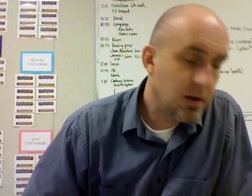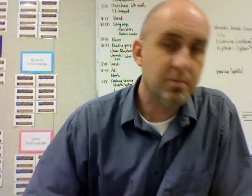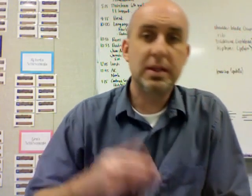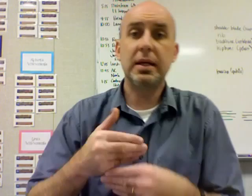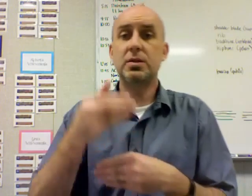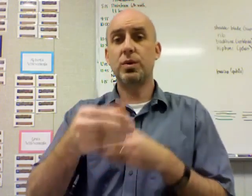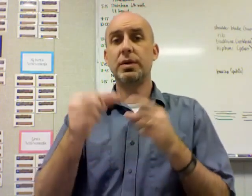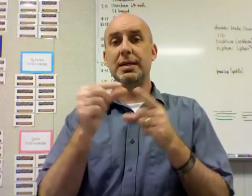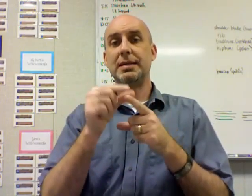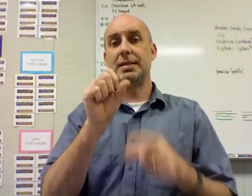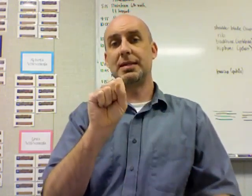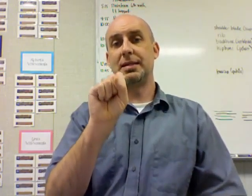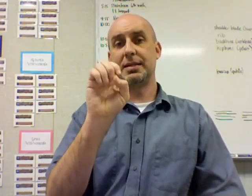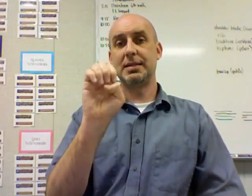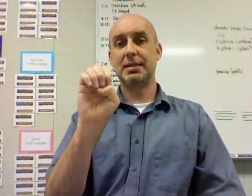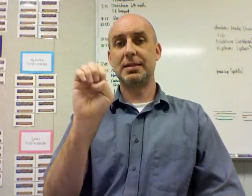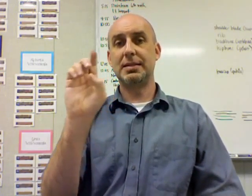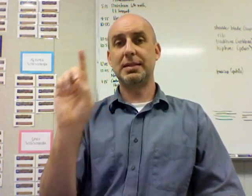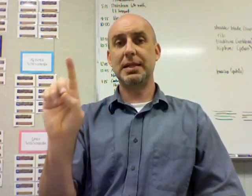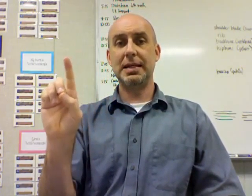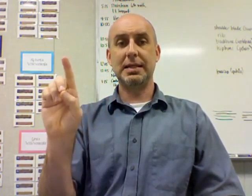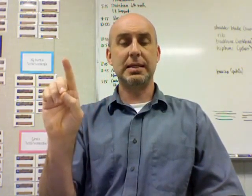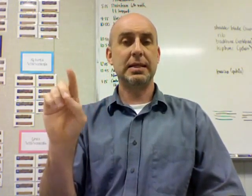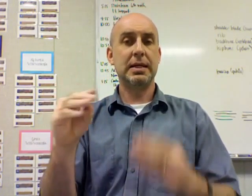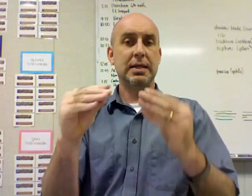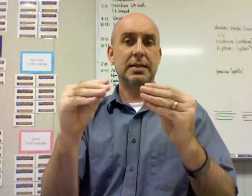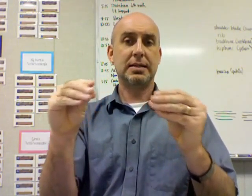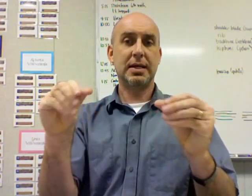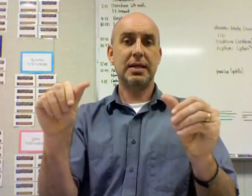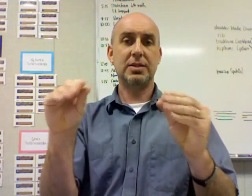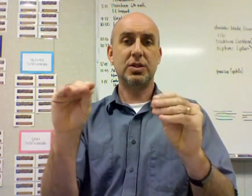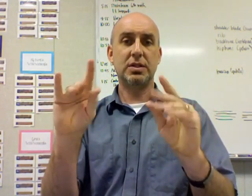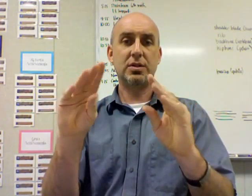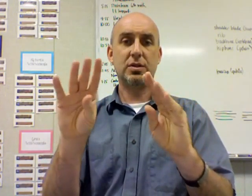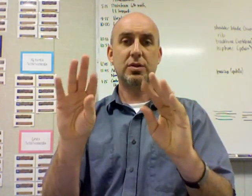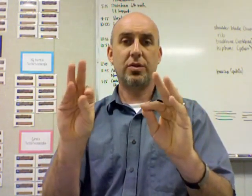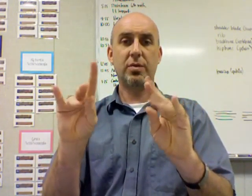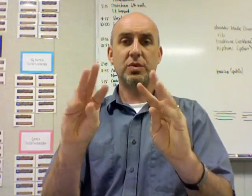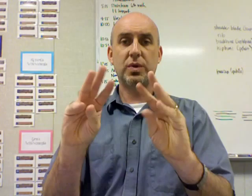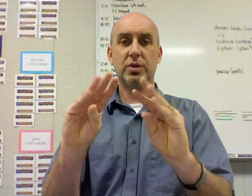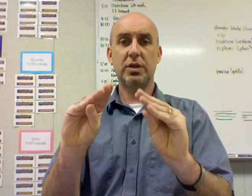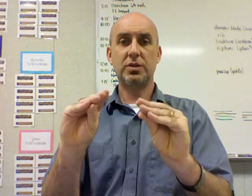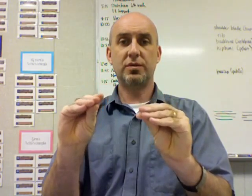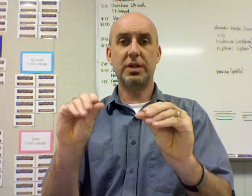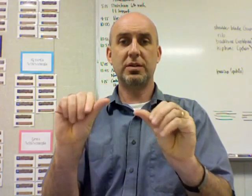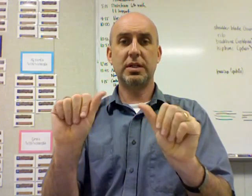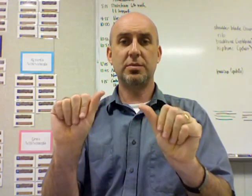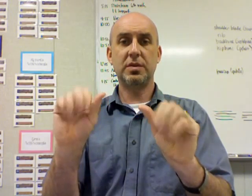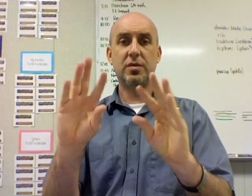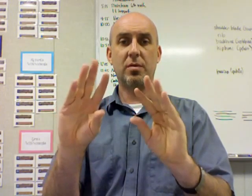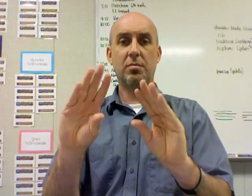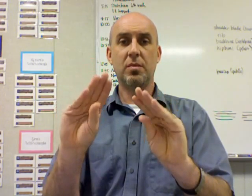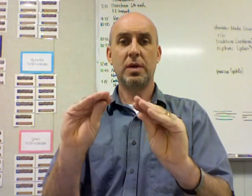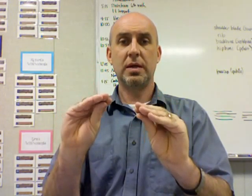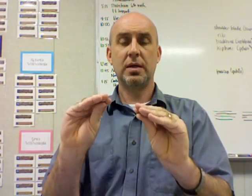The next word is seed. The sign is just your thumbs run across your fingertips from,